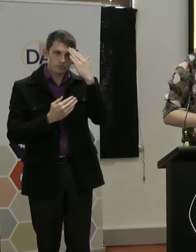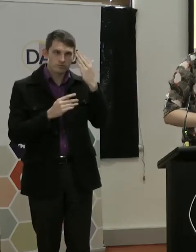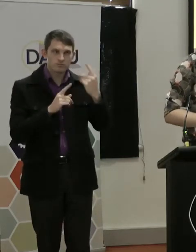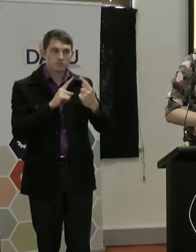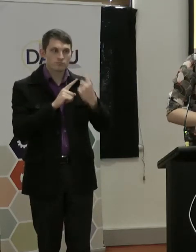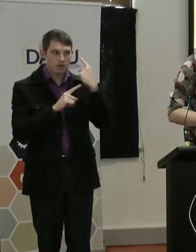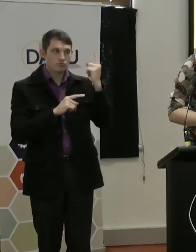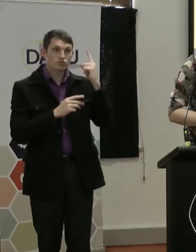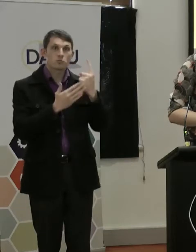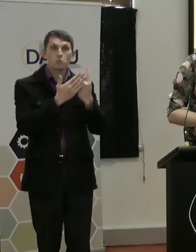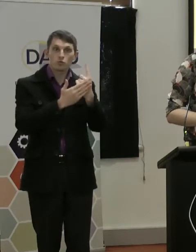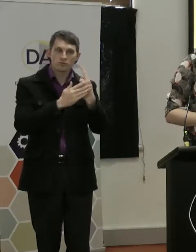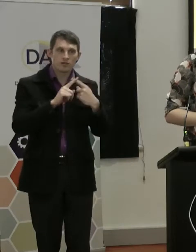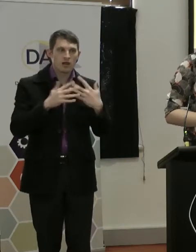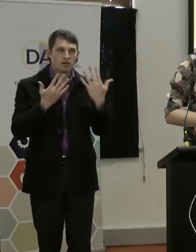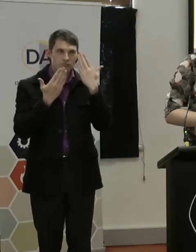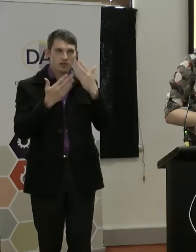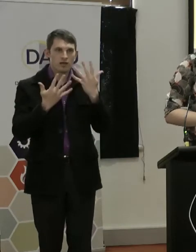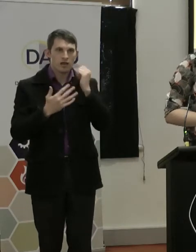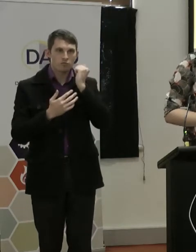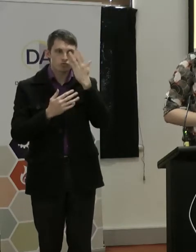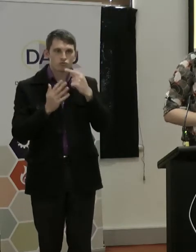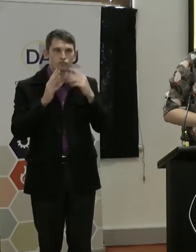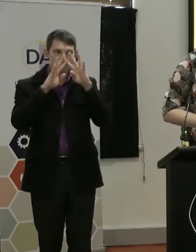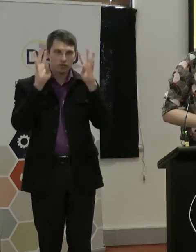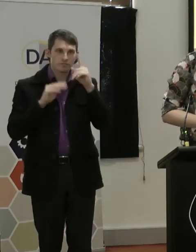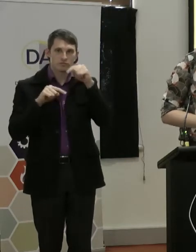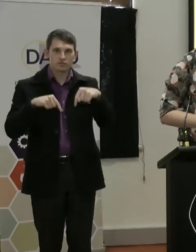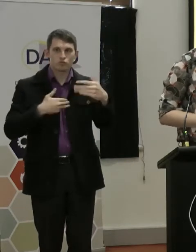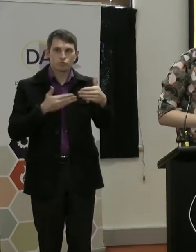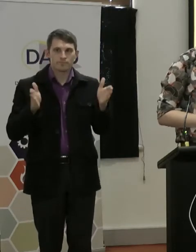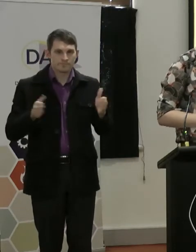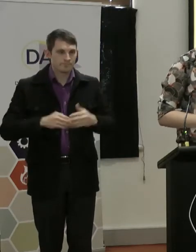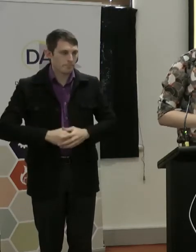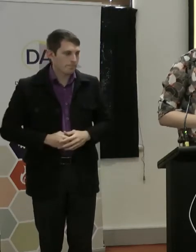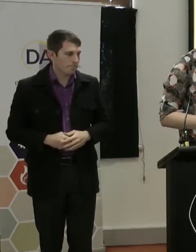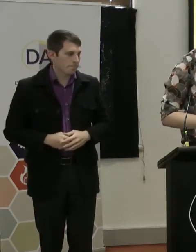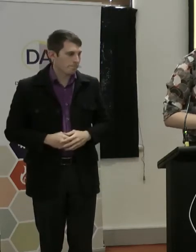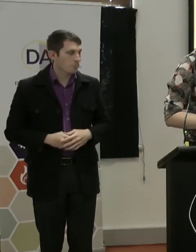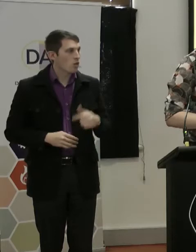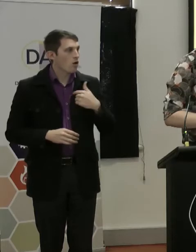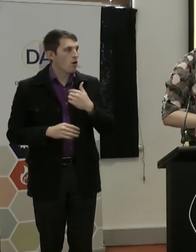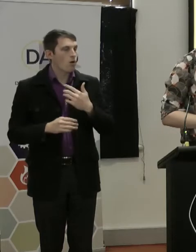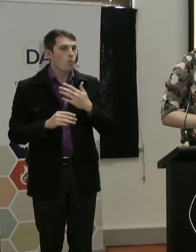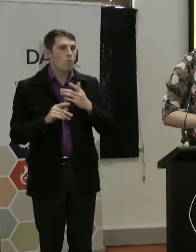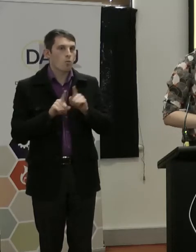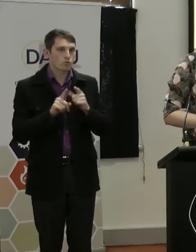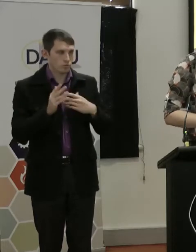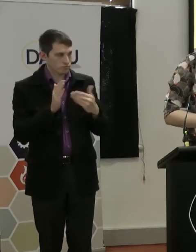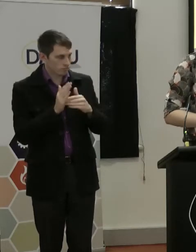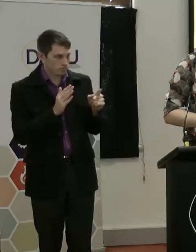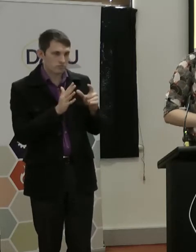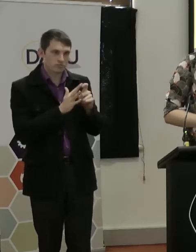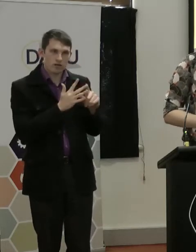and emerging, and to any Aboriginal and Torres Strait Islander people in the room. And I would also like to join with Di in acknowledging